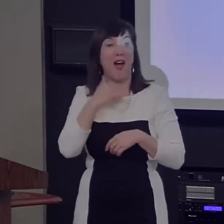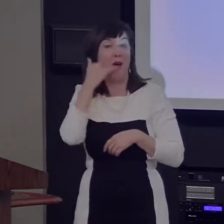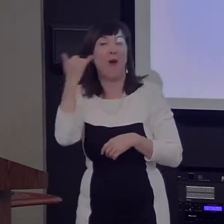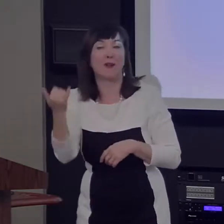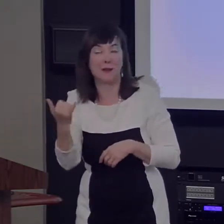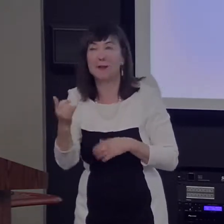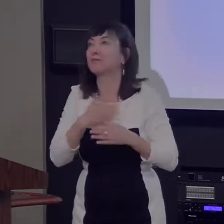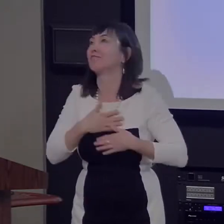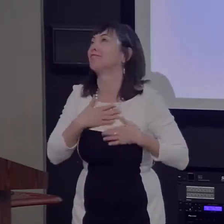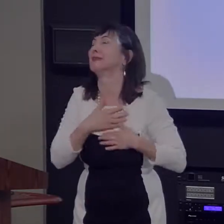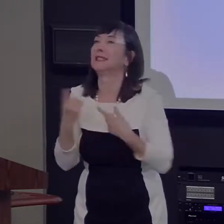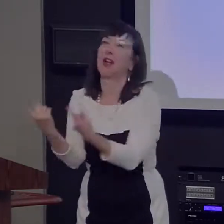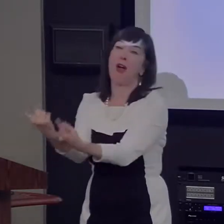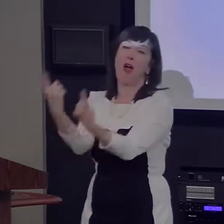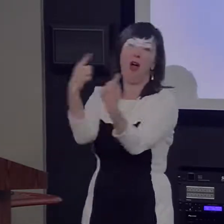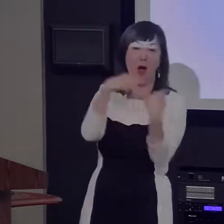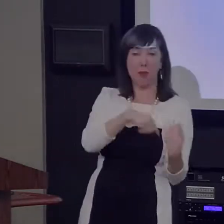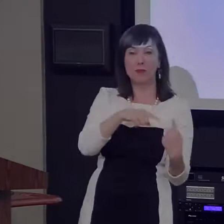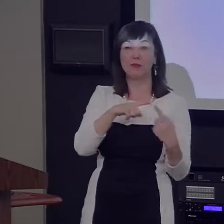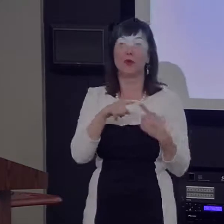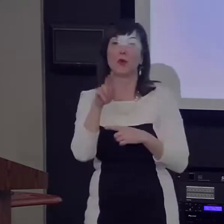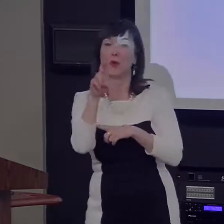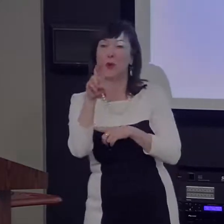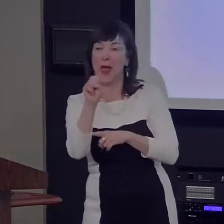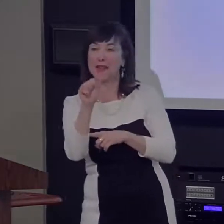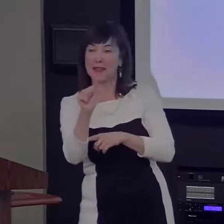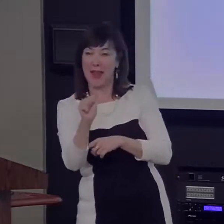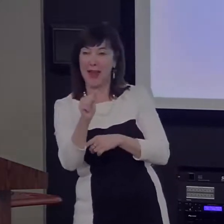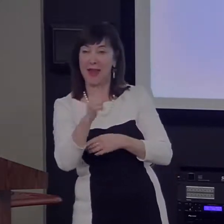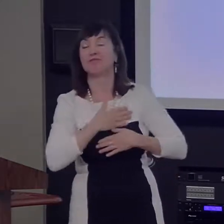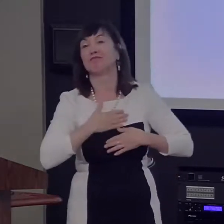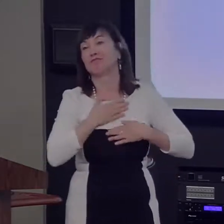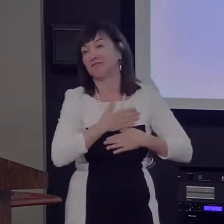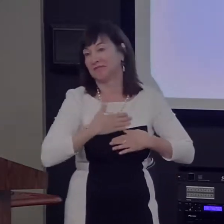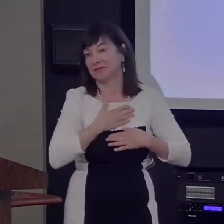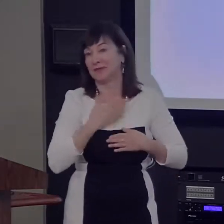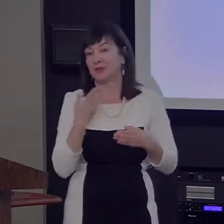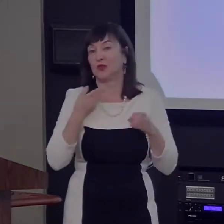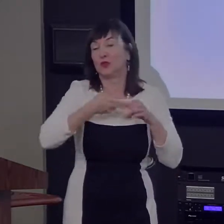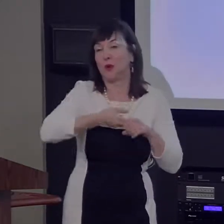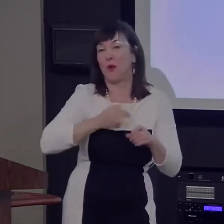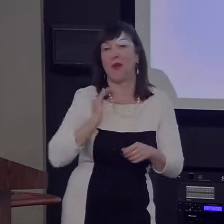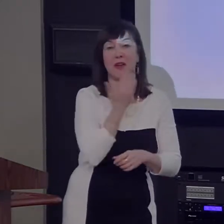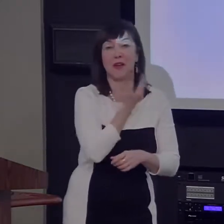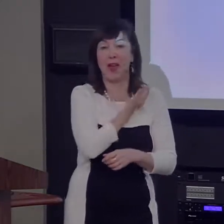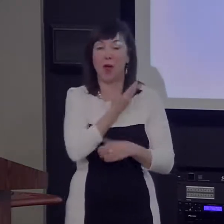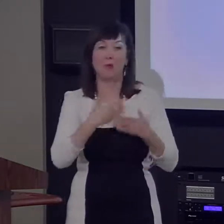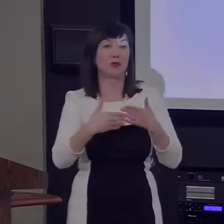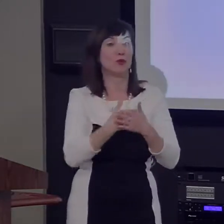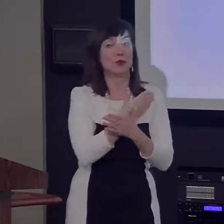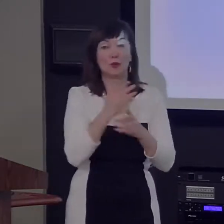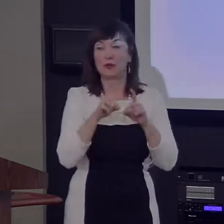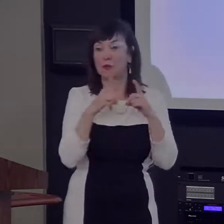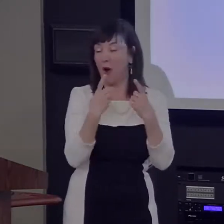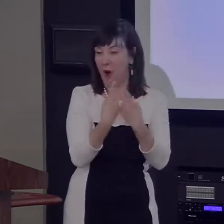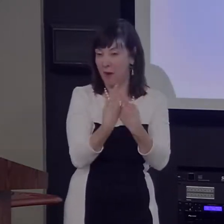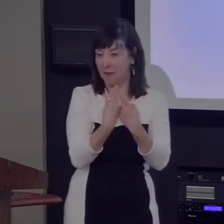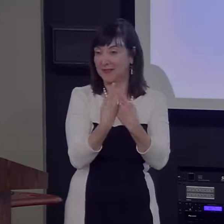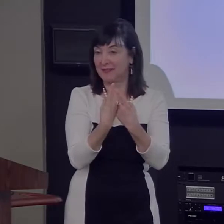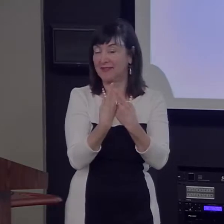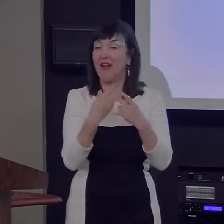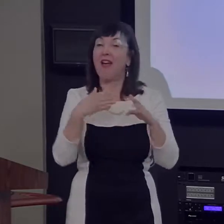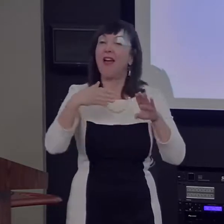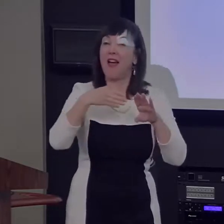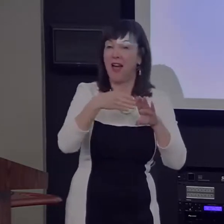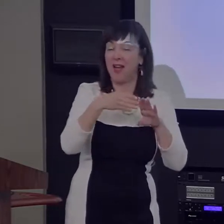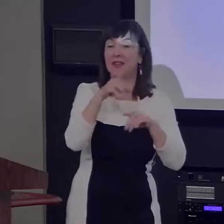His name is one that is resounding throughout the world now, so I was delighted to ask him to come to the US and to please join